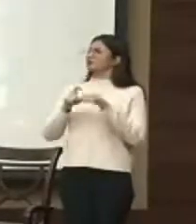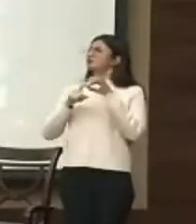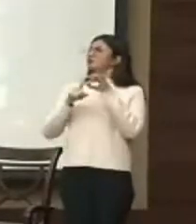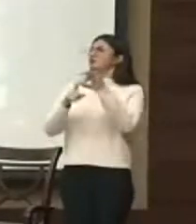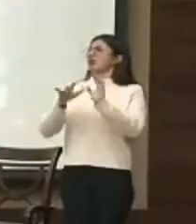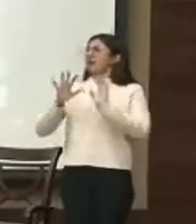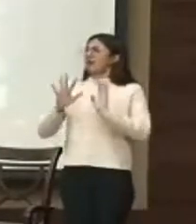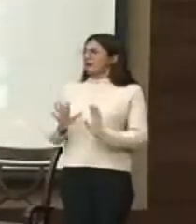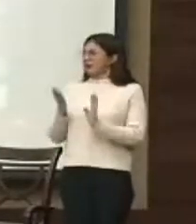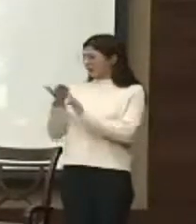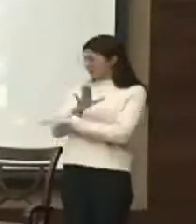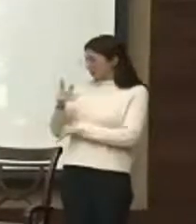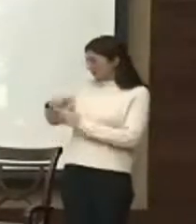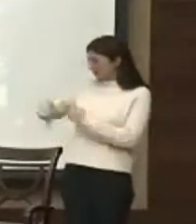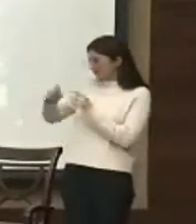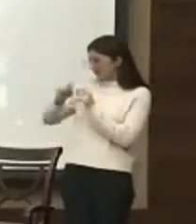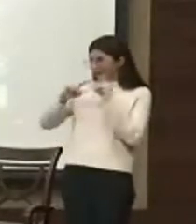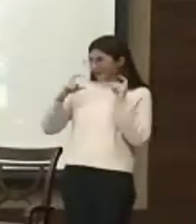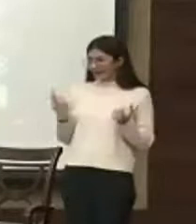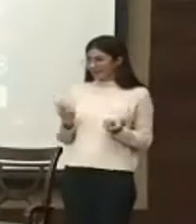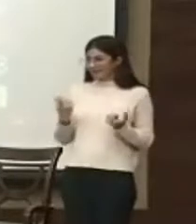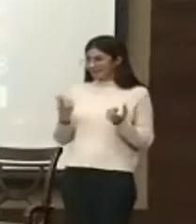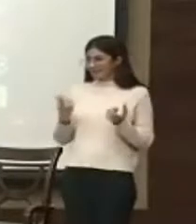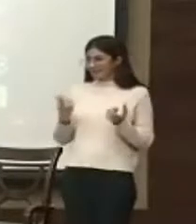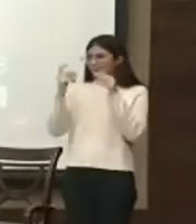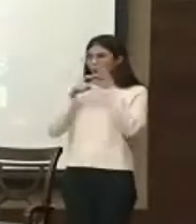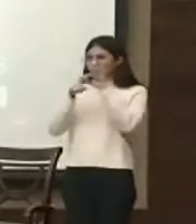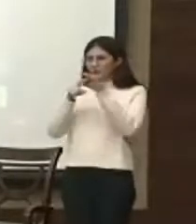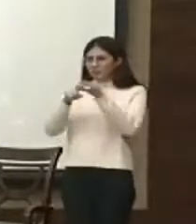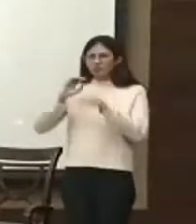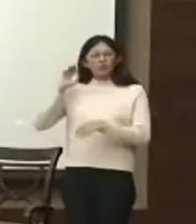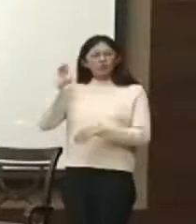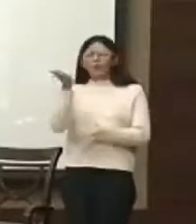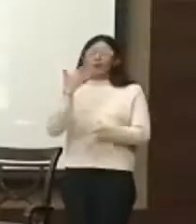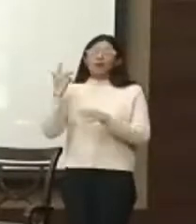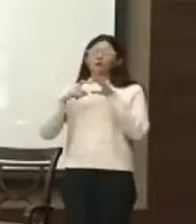were asked in the panel before.